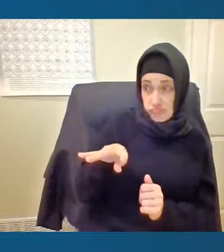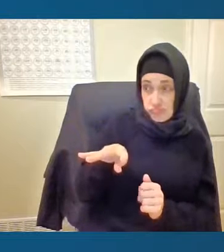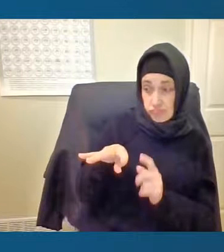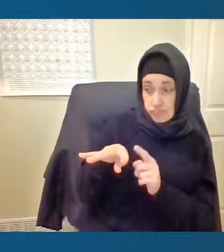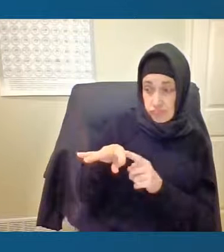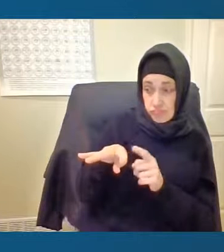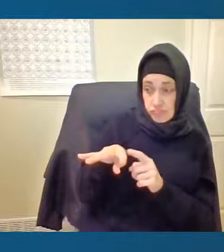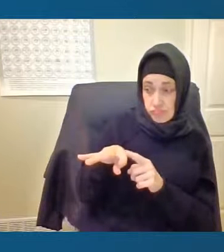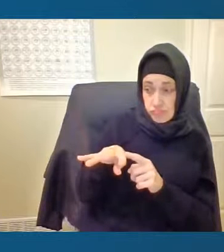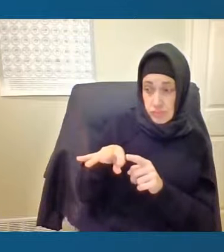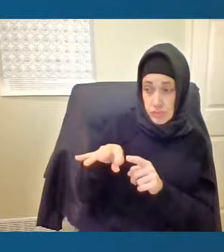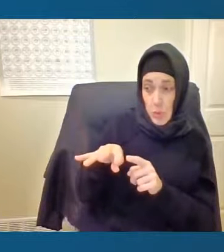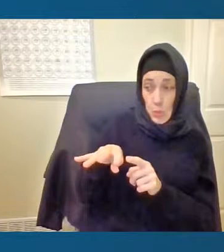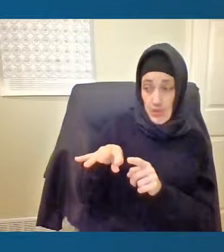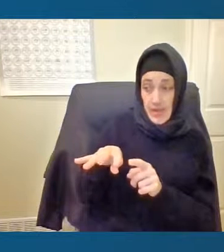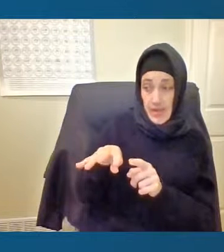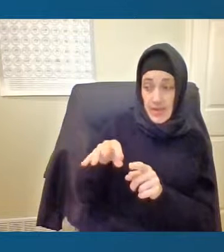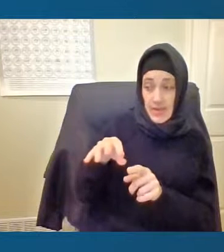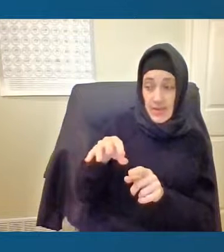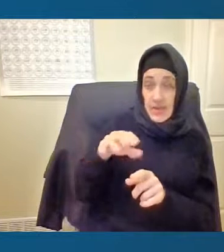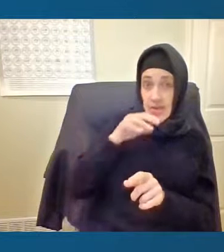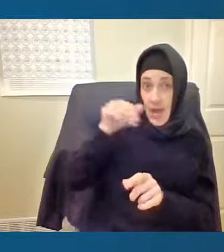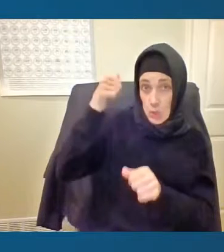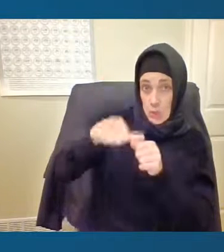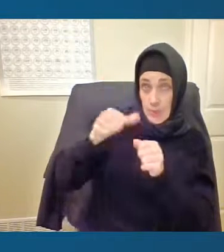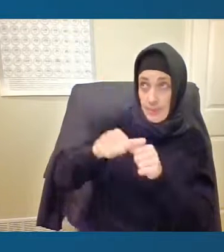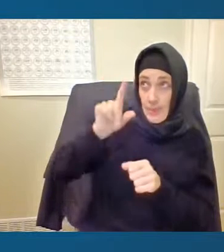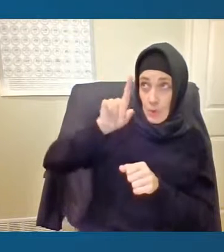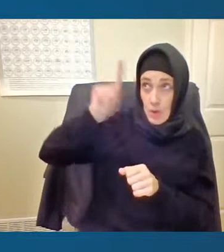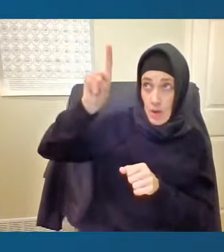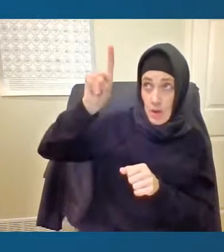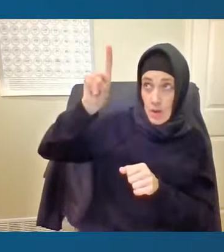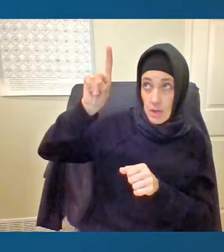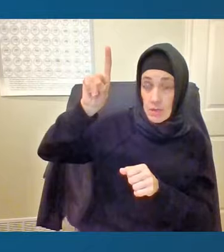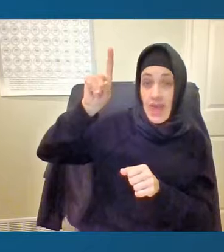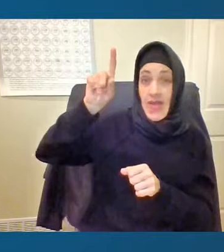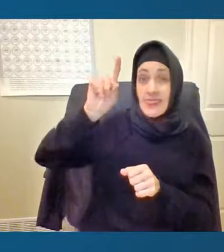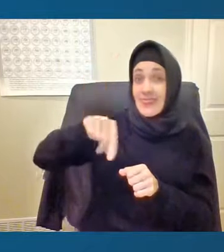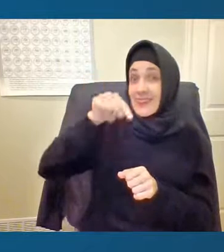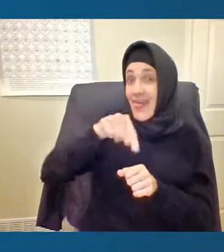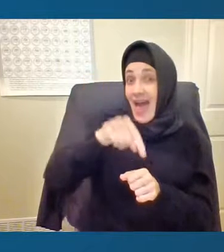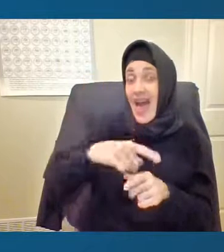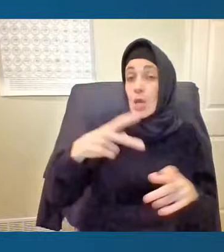is far worse than heedlessness in his remembrance.